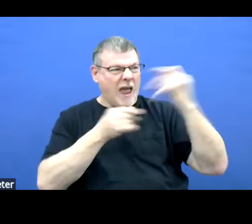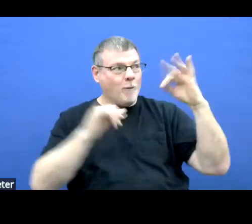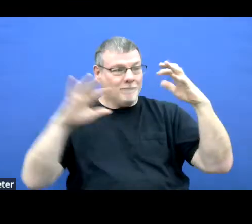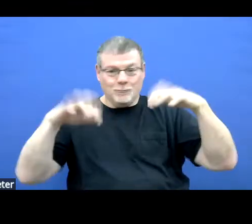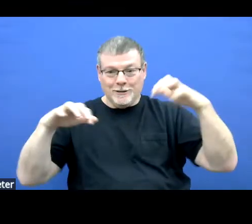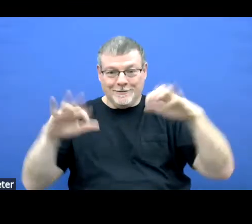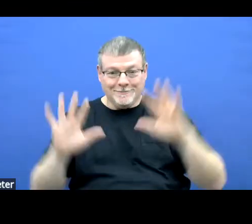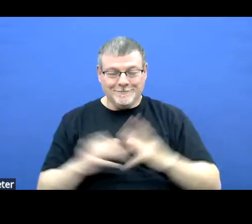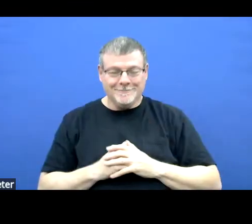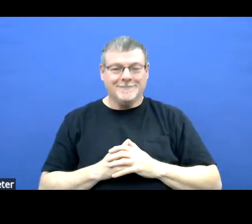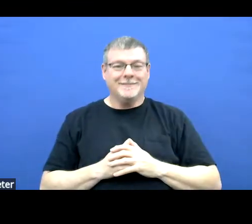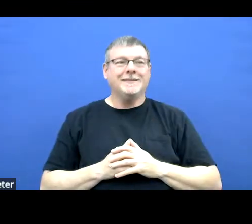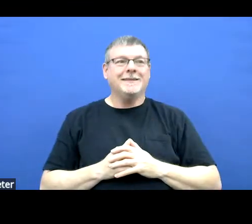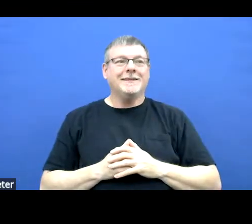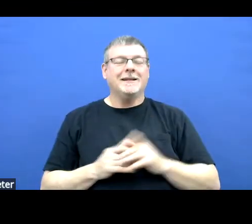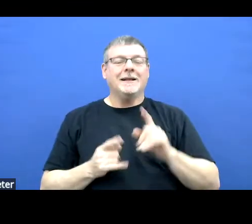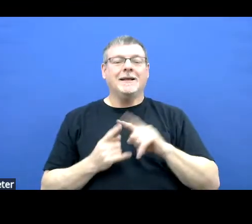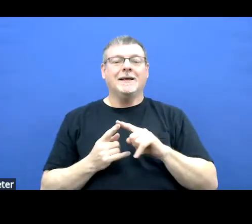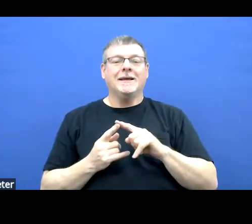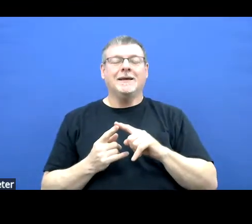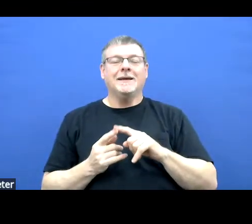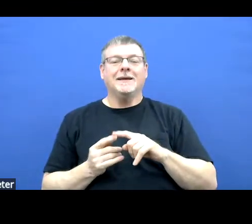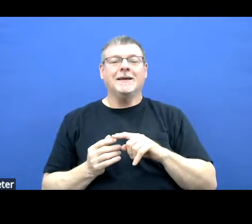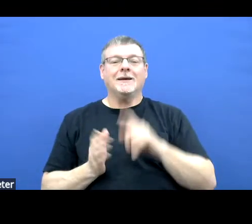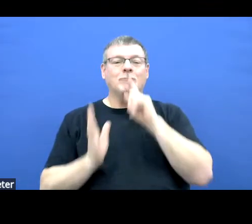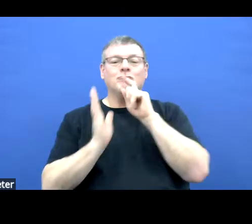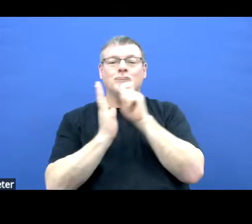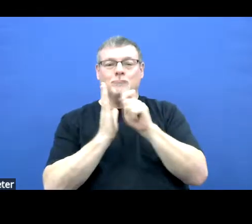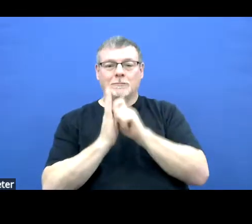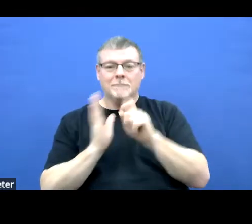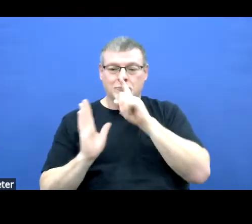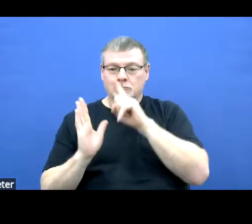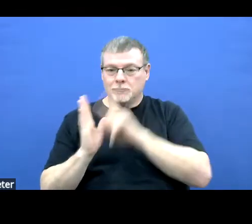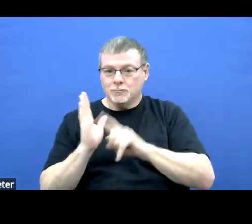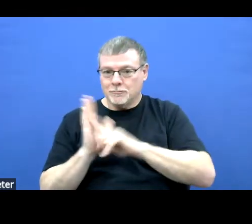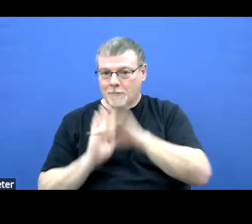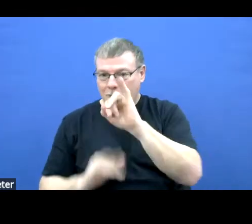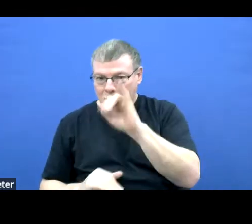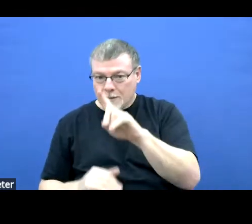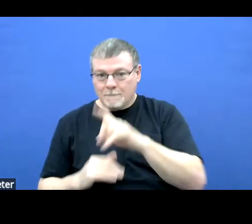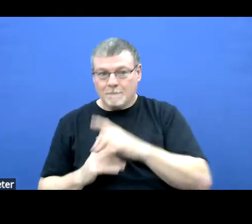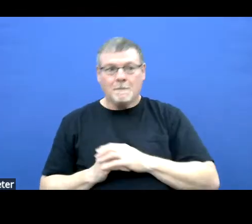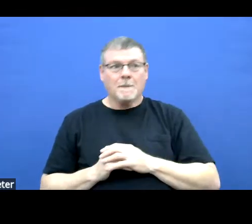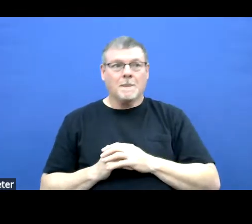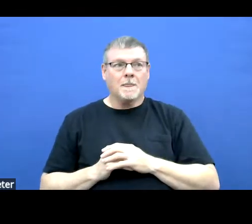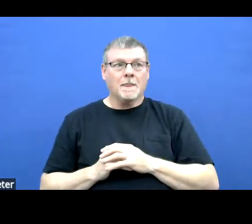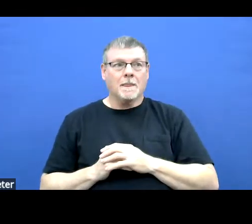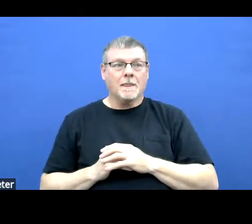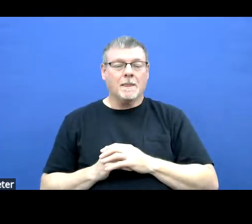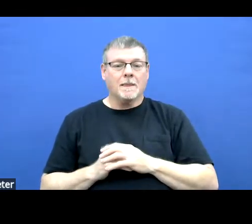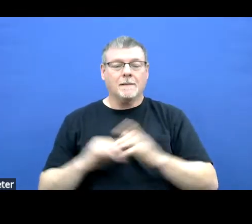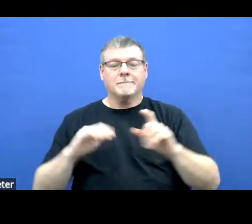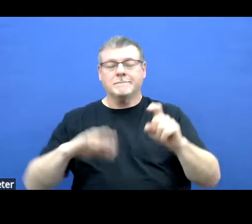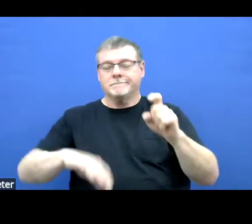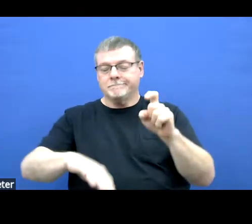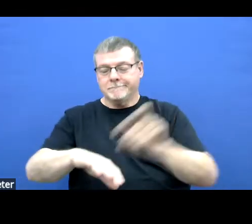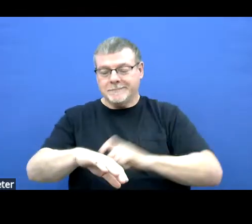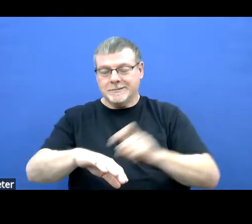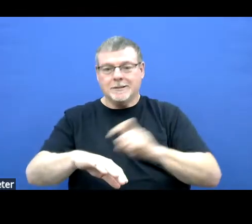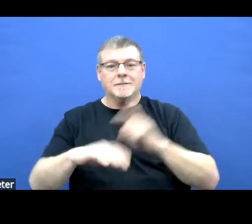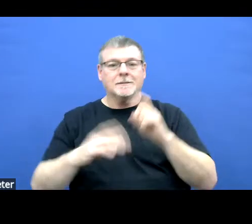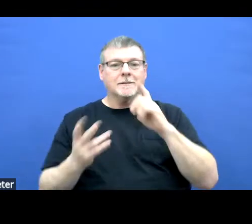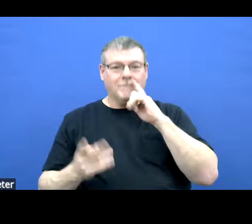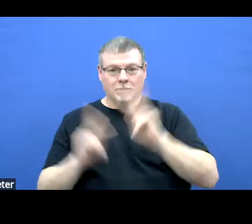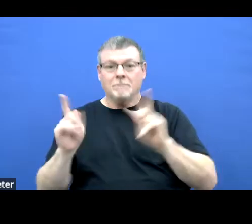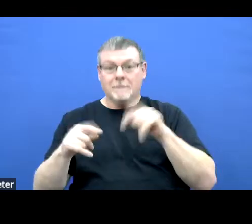The receptionists will check IDs, run a scan on people